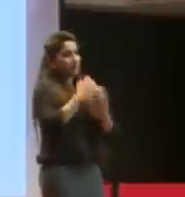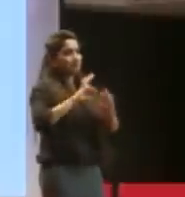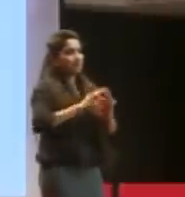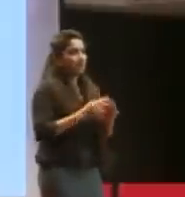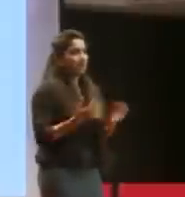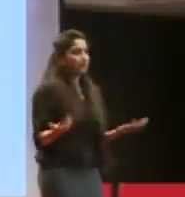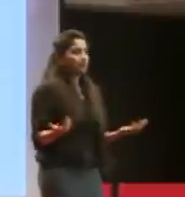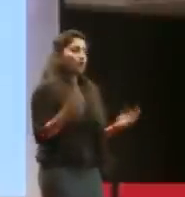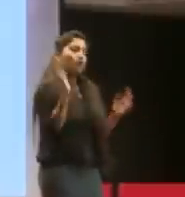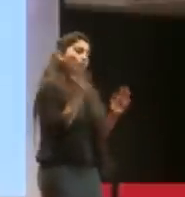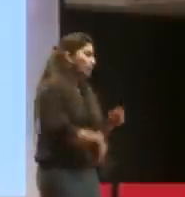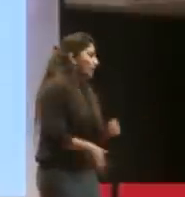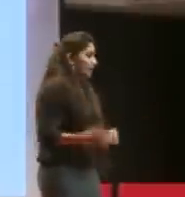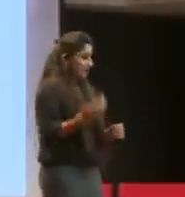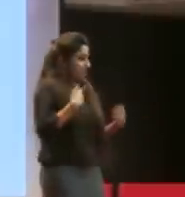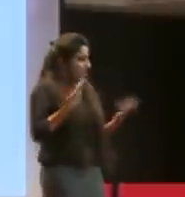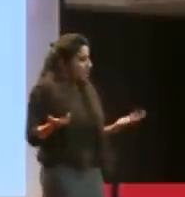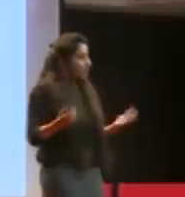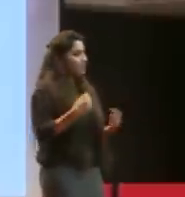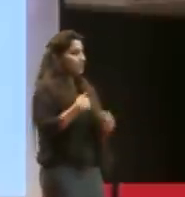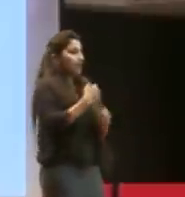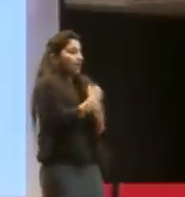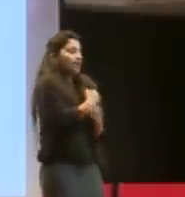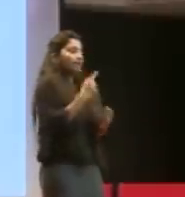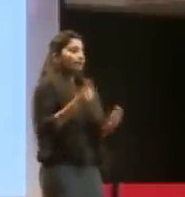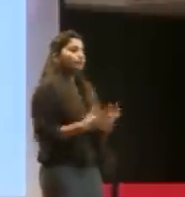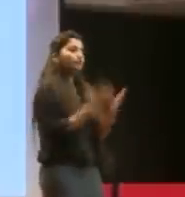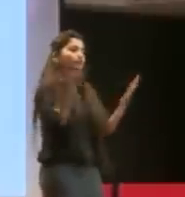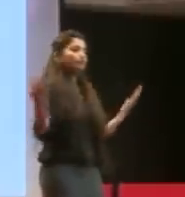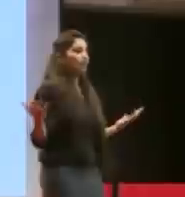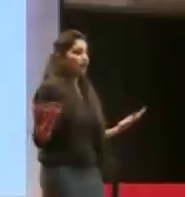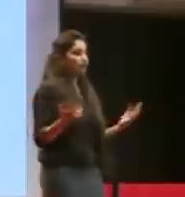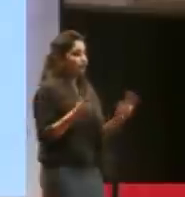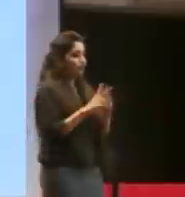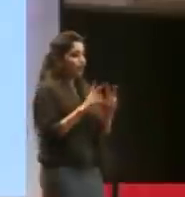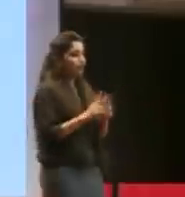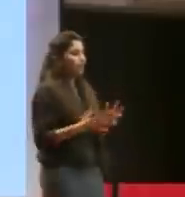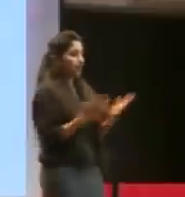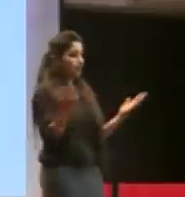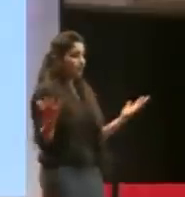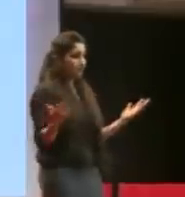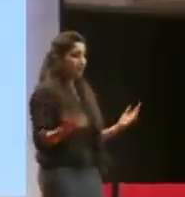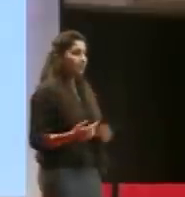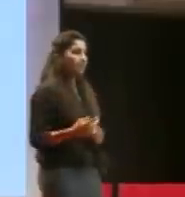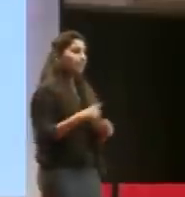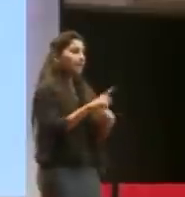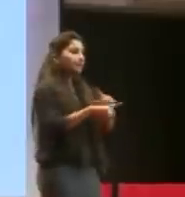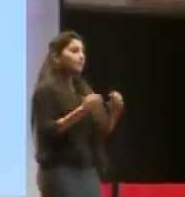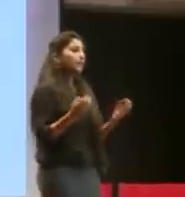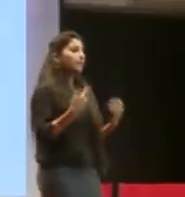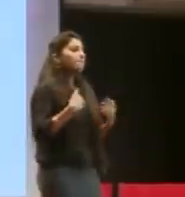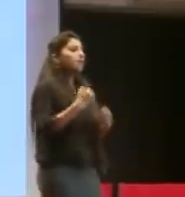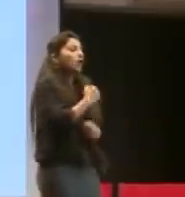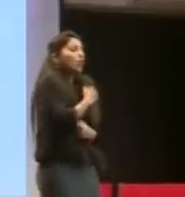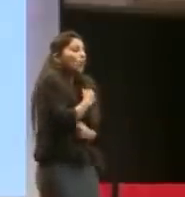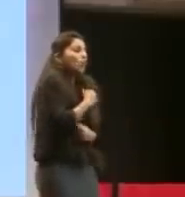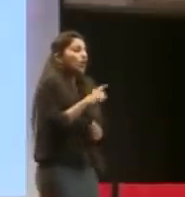Oh well, they are the best sibling one could ever ask for. And sign language became my mother